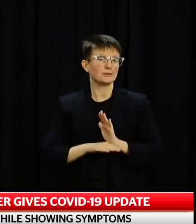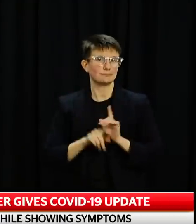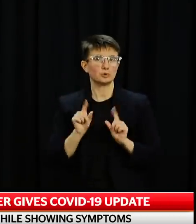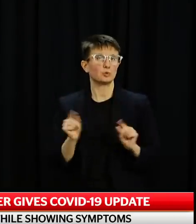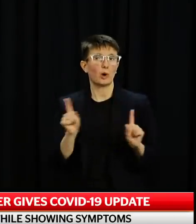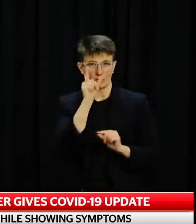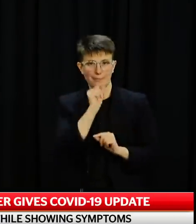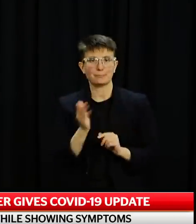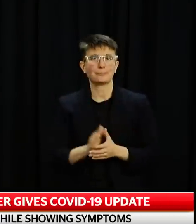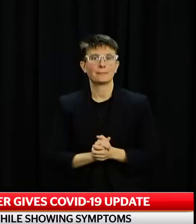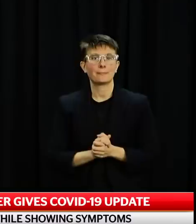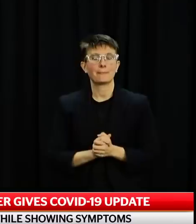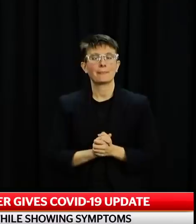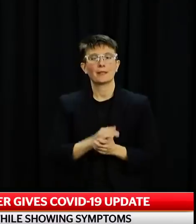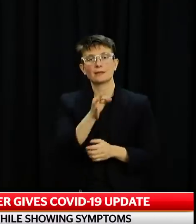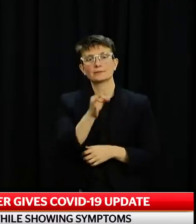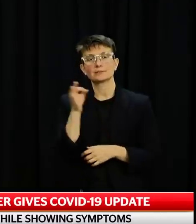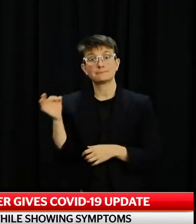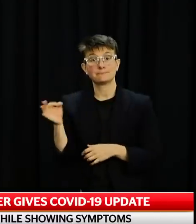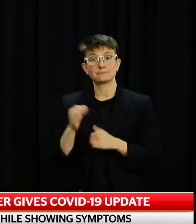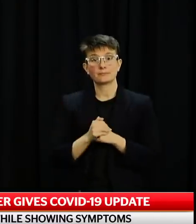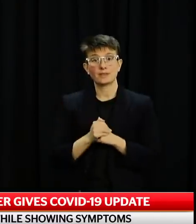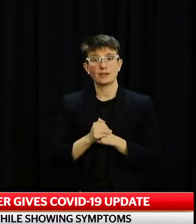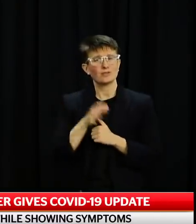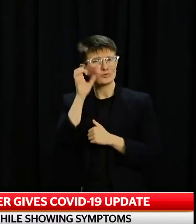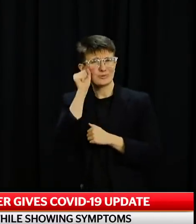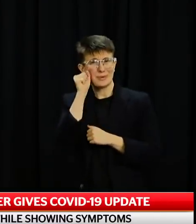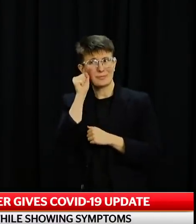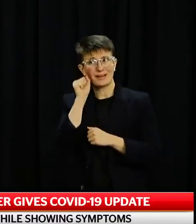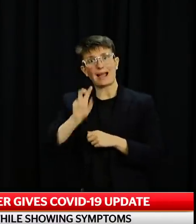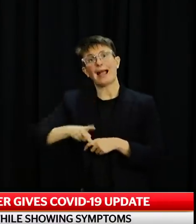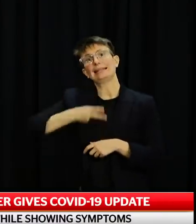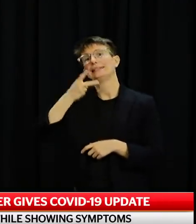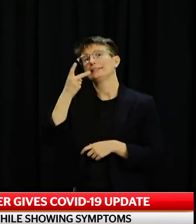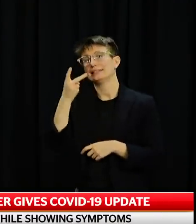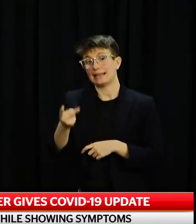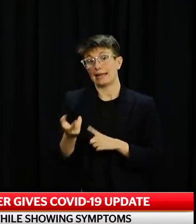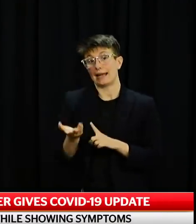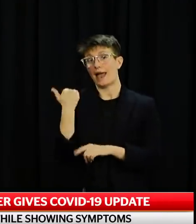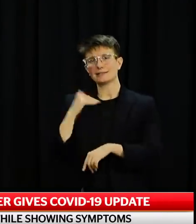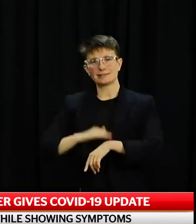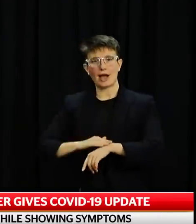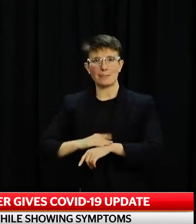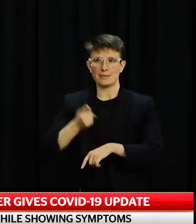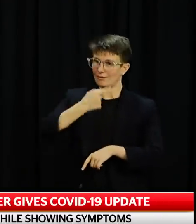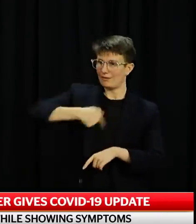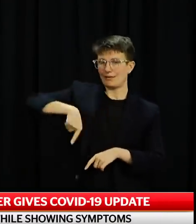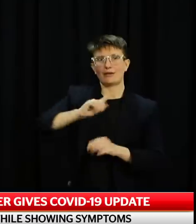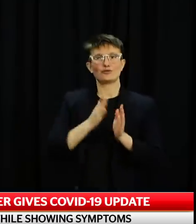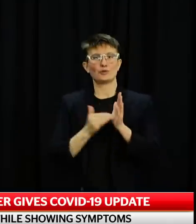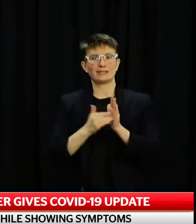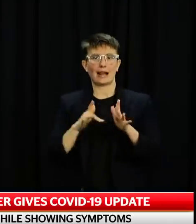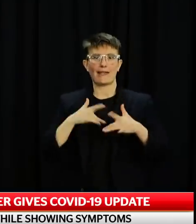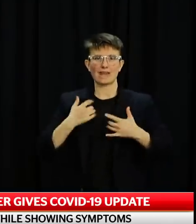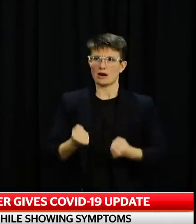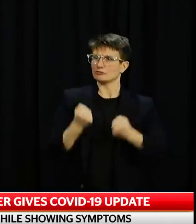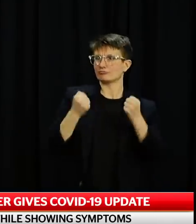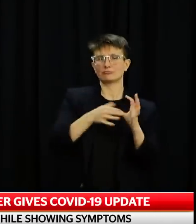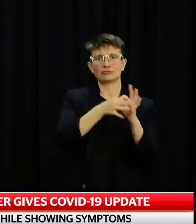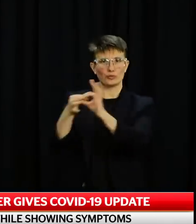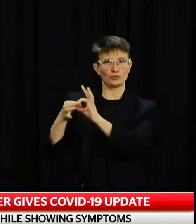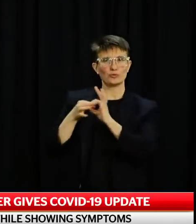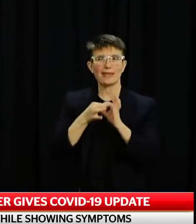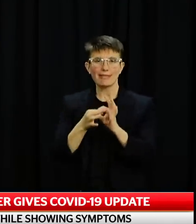buy-in given that we're going through this again. Last time I think there was a real impetus, wasn't there, and driving the entire country, but do you think the more we go in and